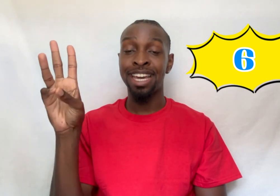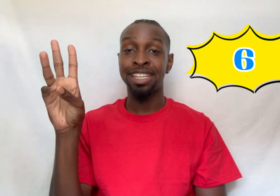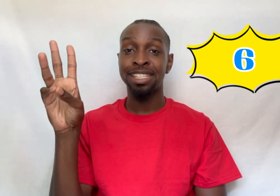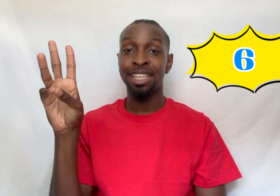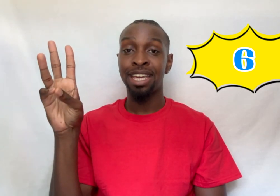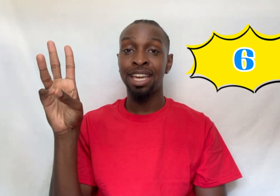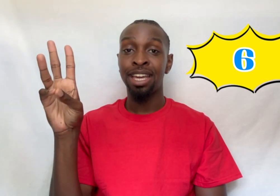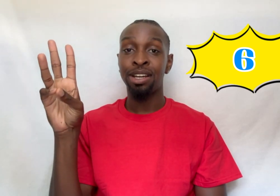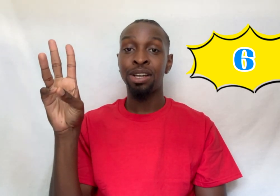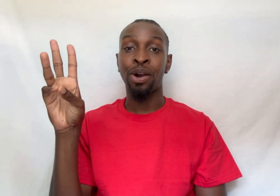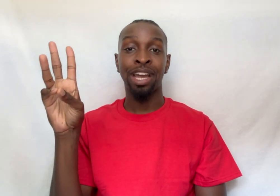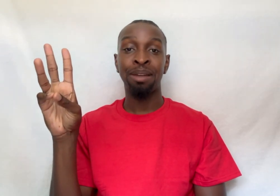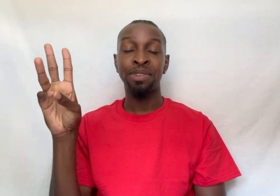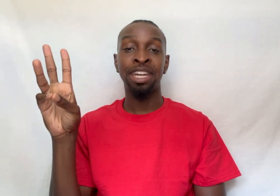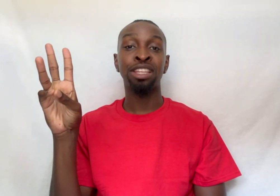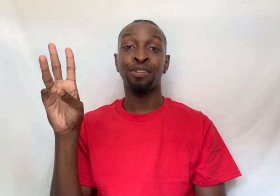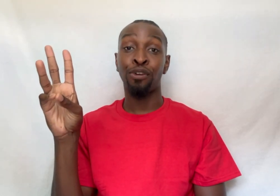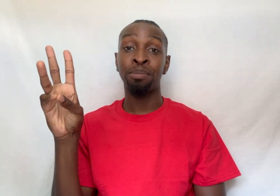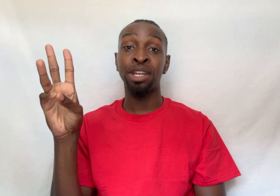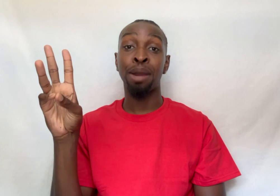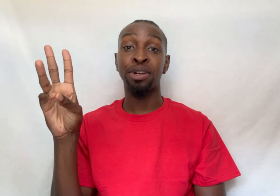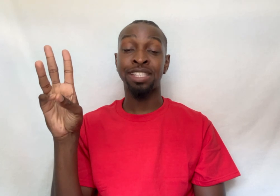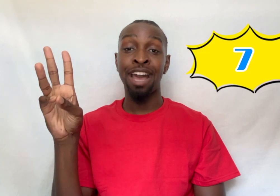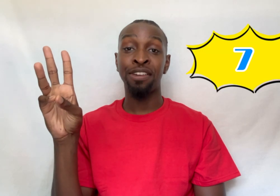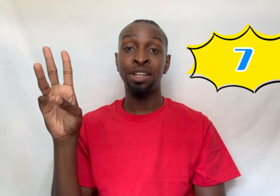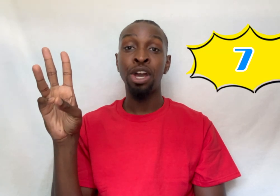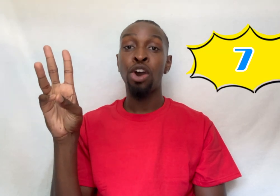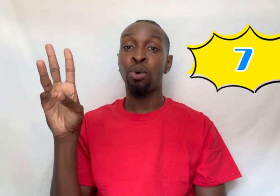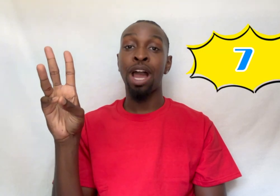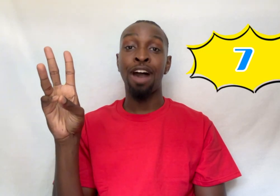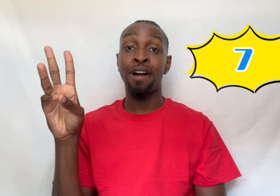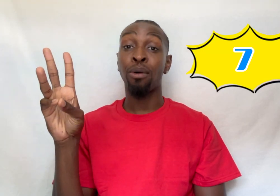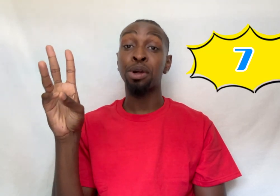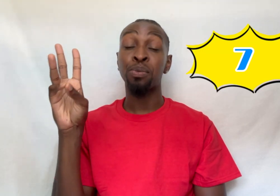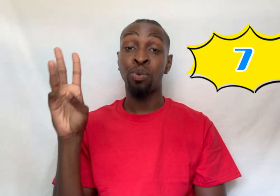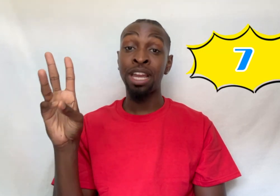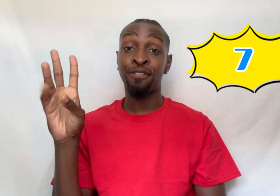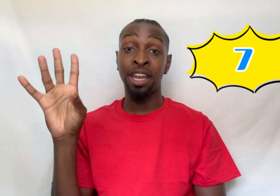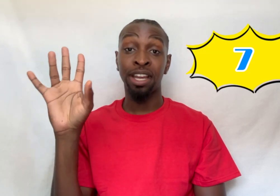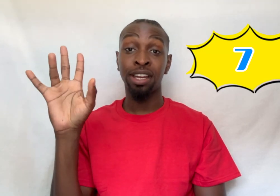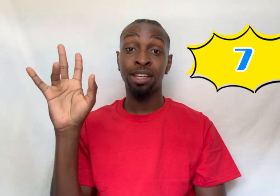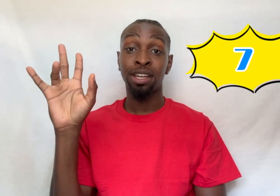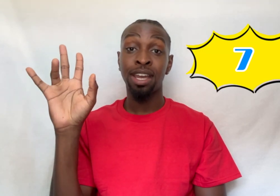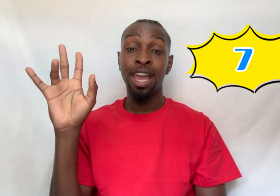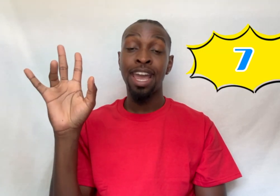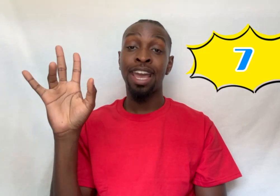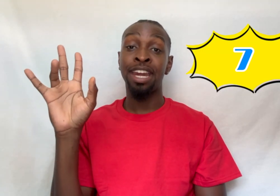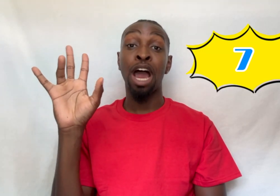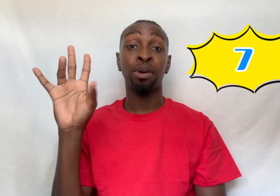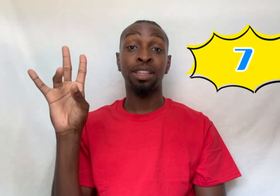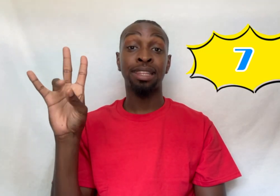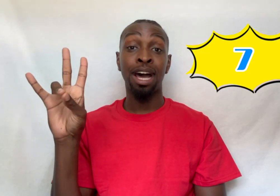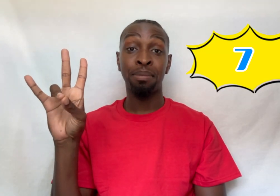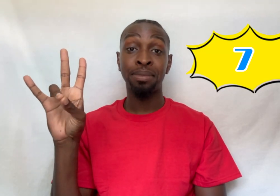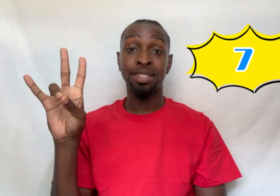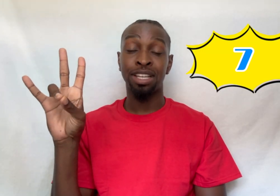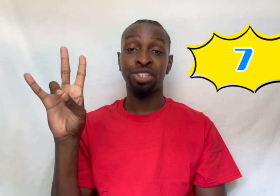6, okay? And then to form the number 7, we'll have our ring finger and our thumb touch each